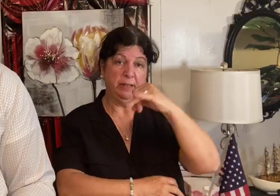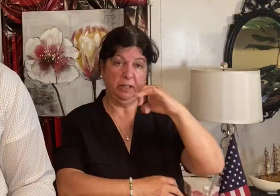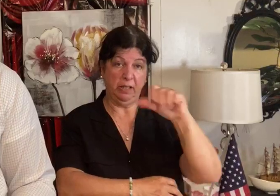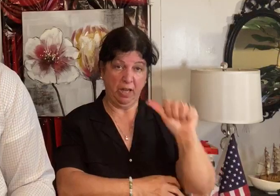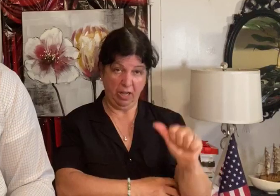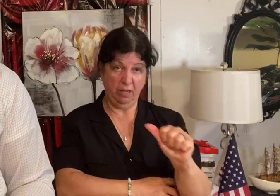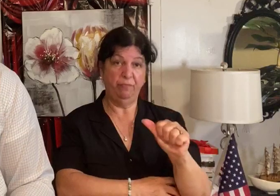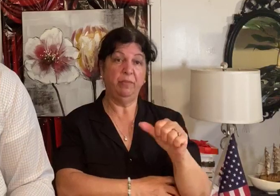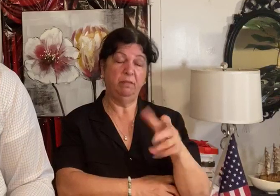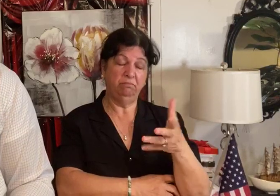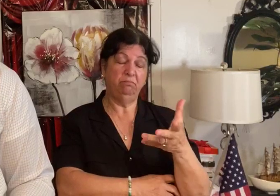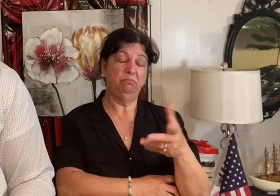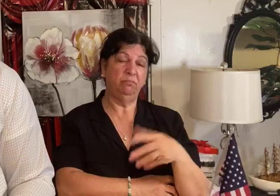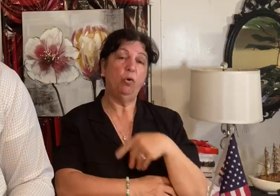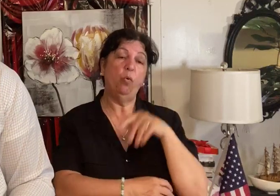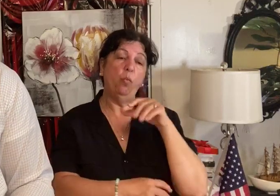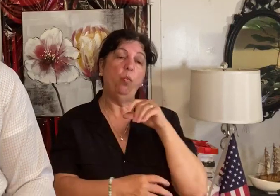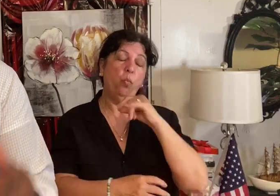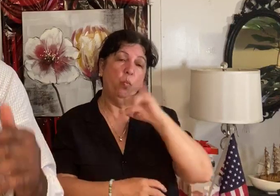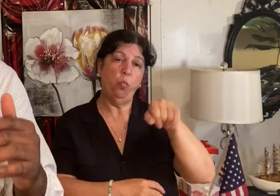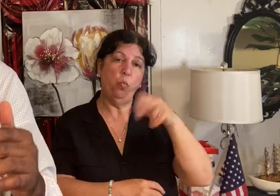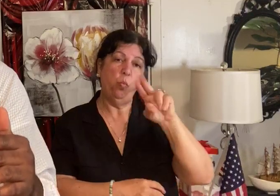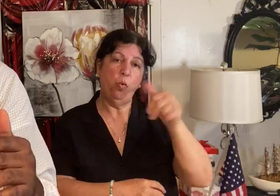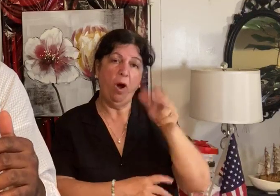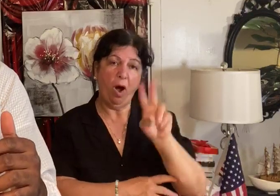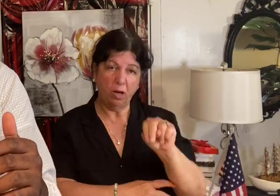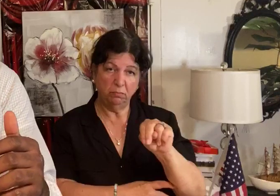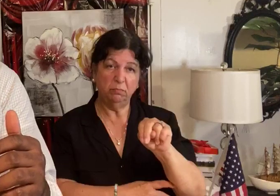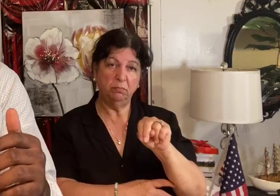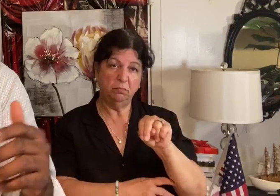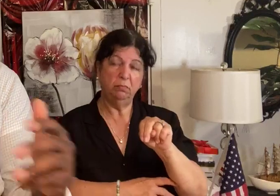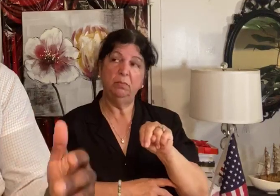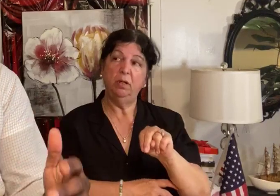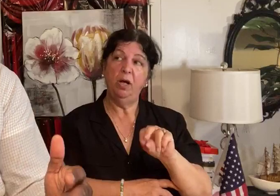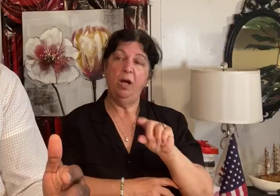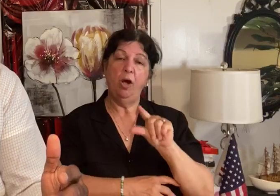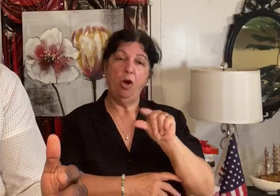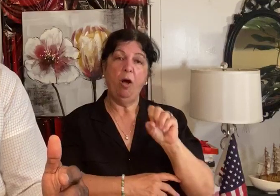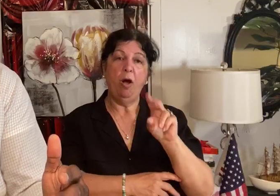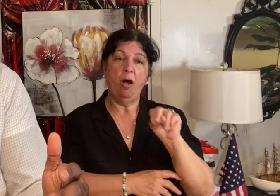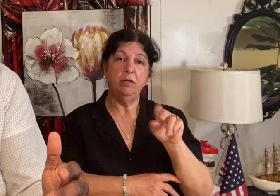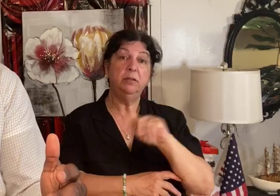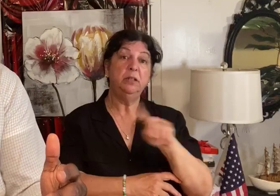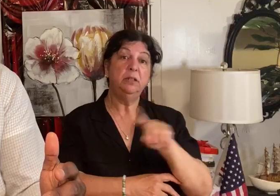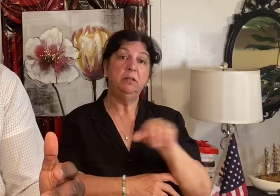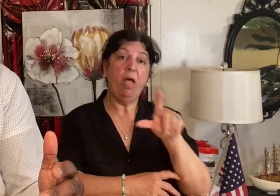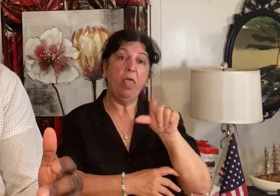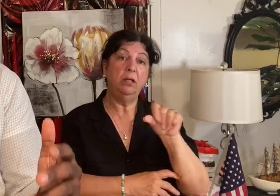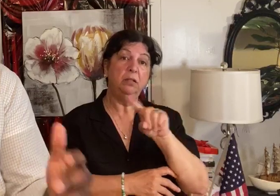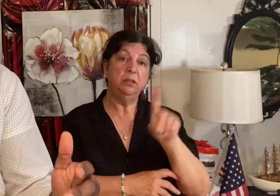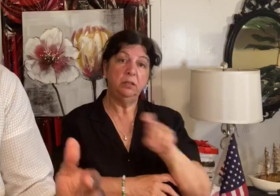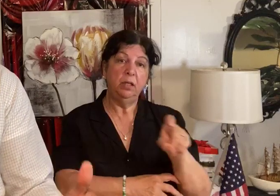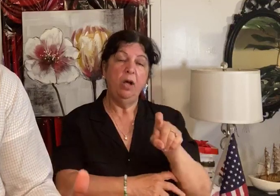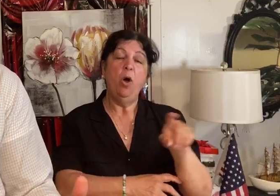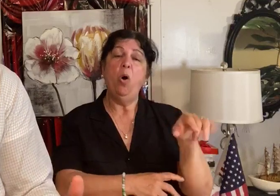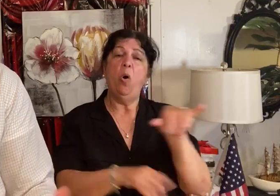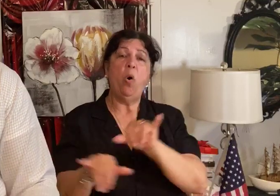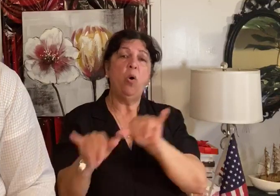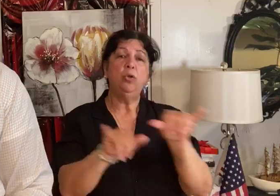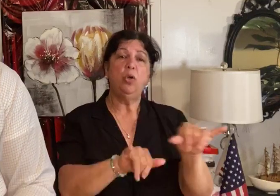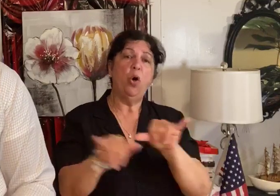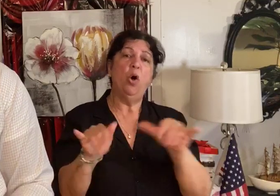Gonzalez. And let me also ask for the church family to pray for Indra